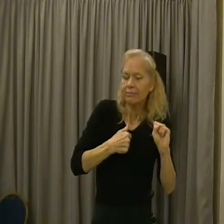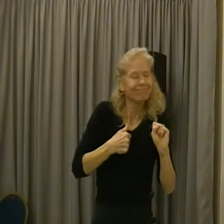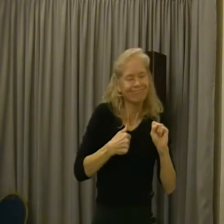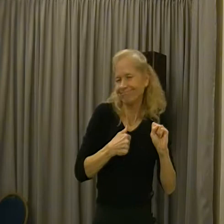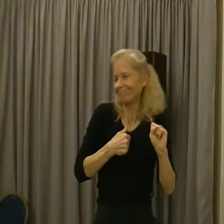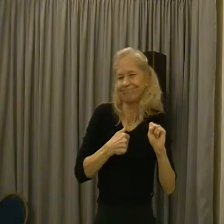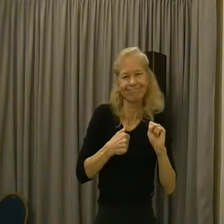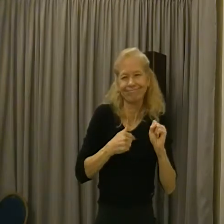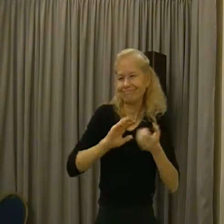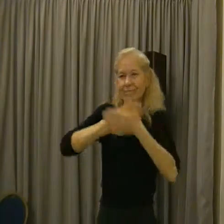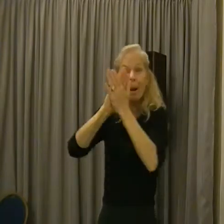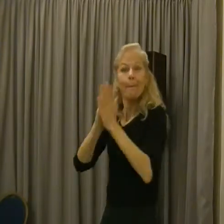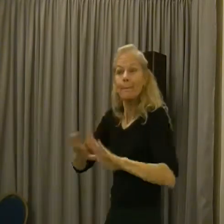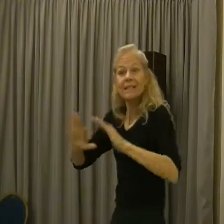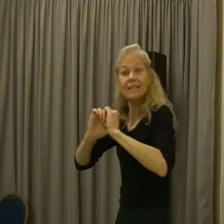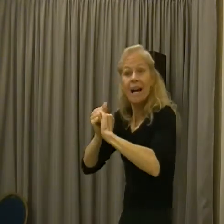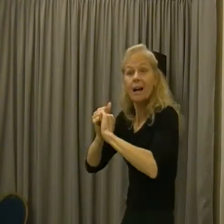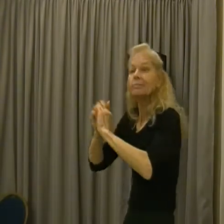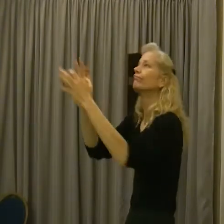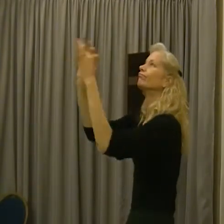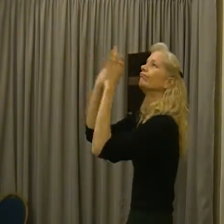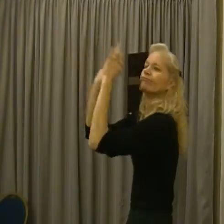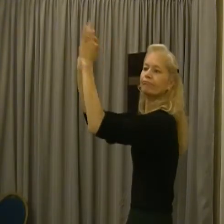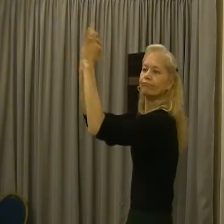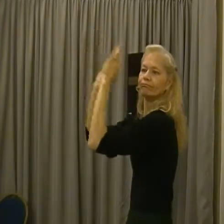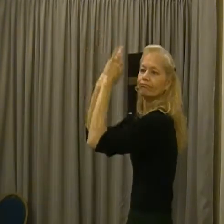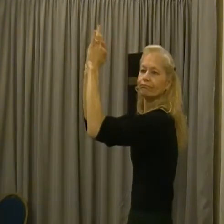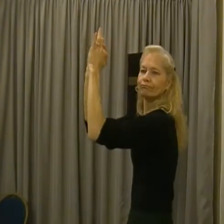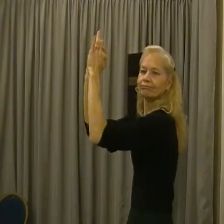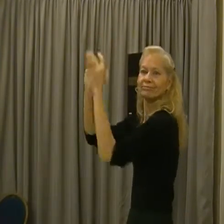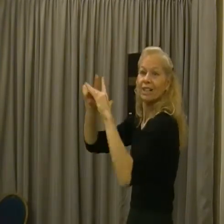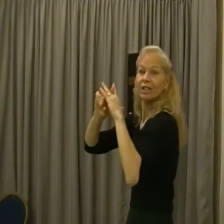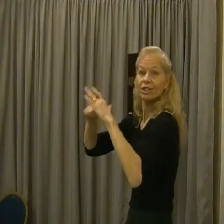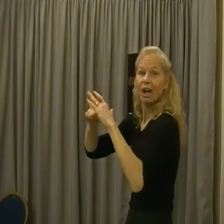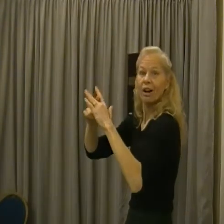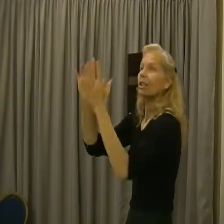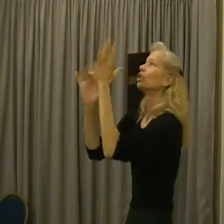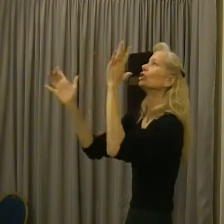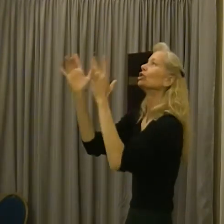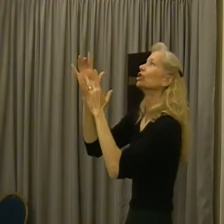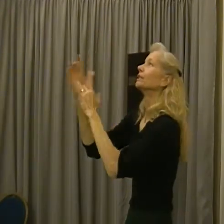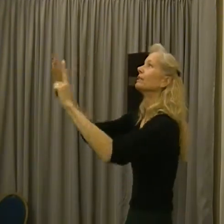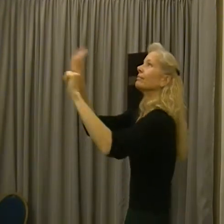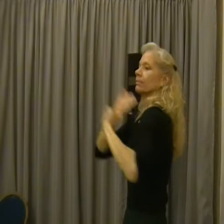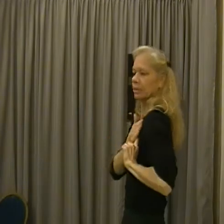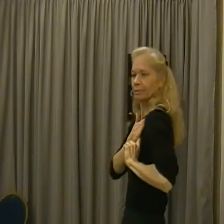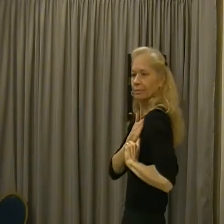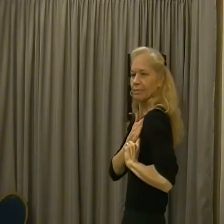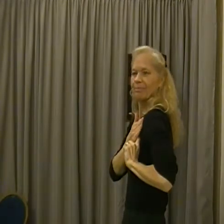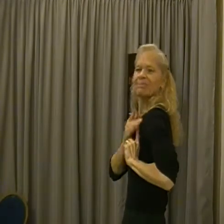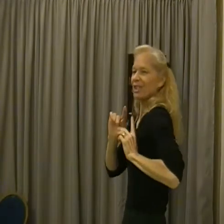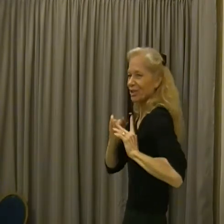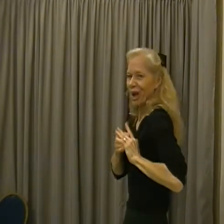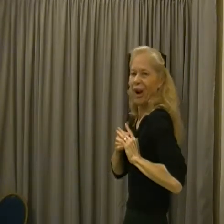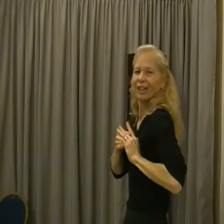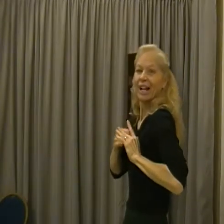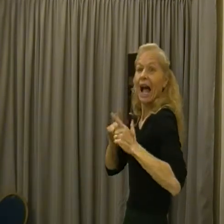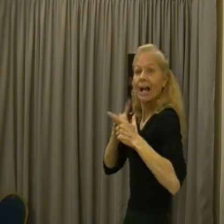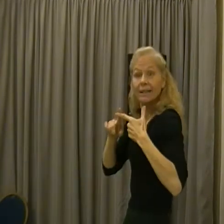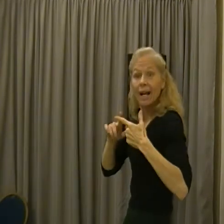by the way, it continues on earth for the believer through your trials as what? You yield to God. And as we